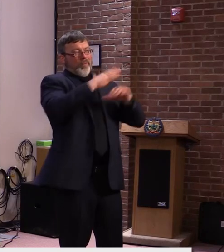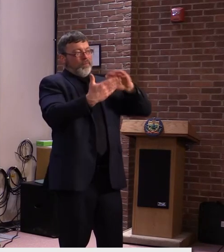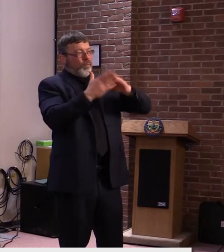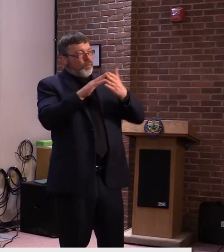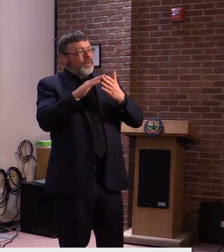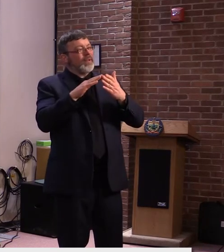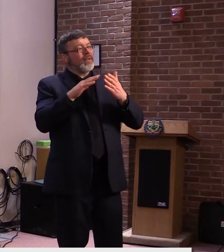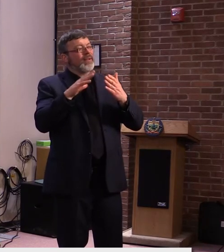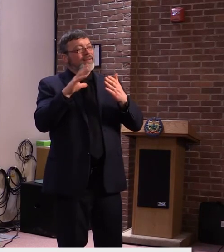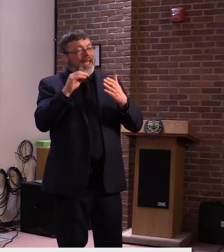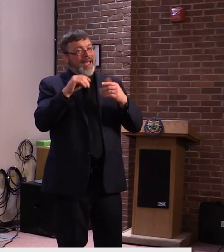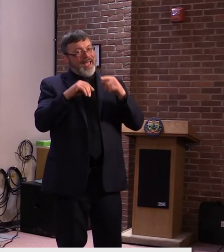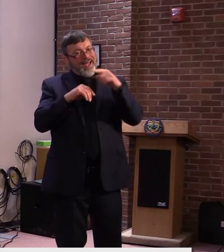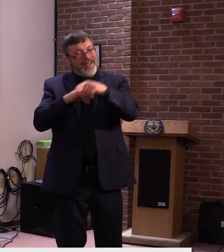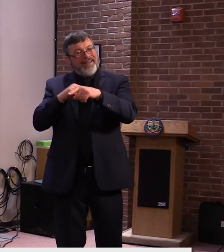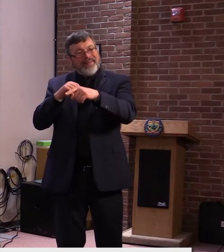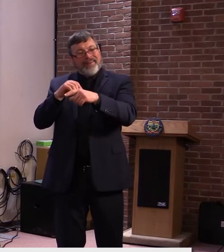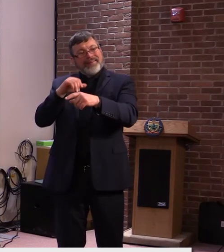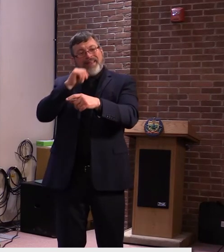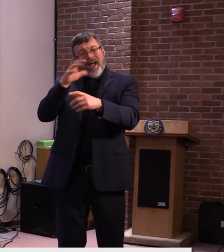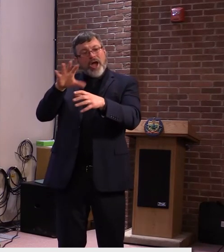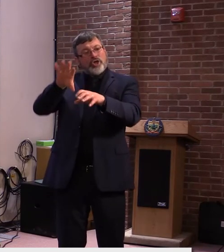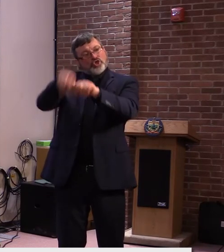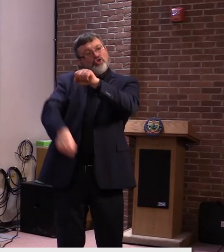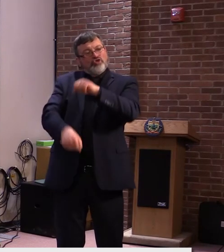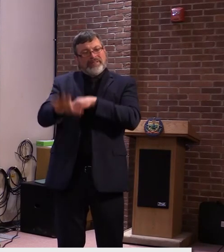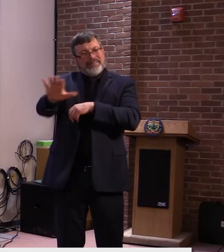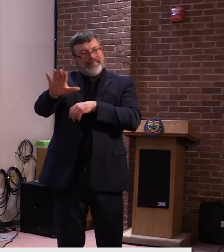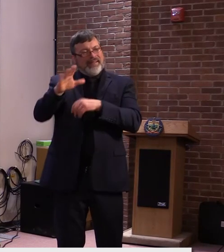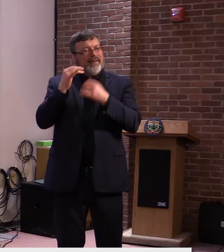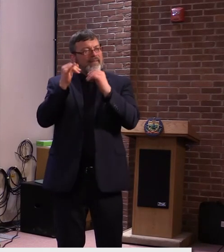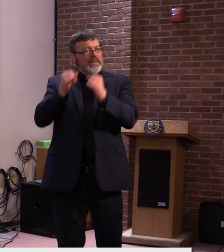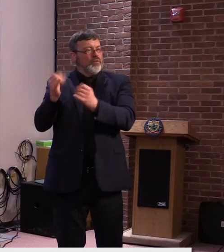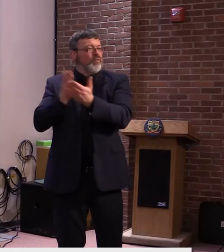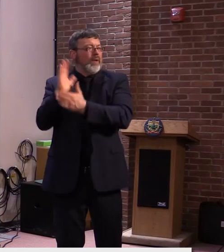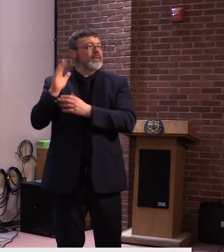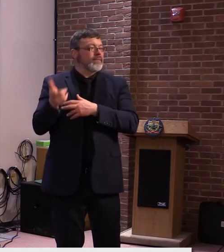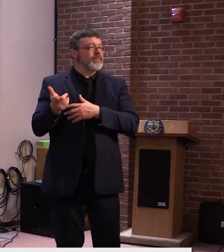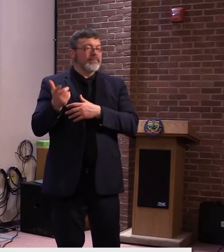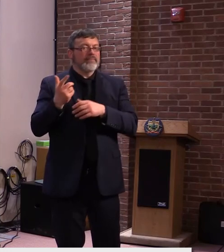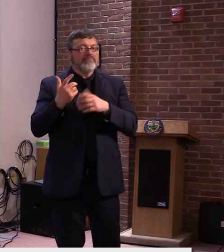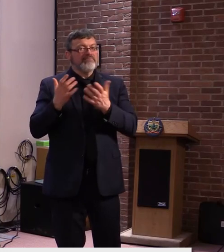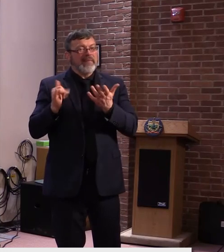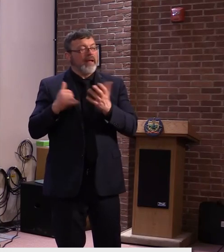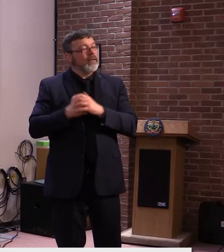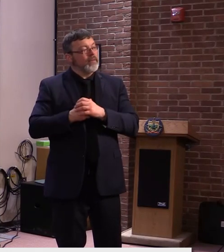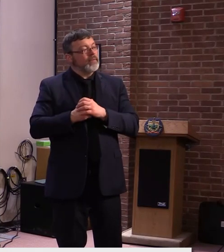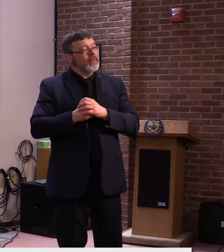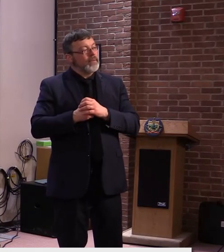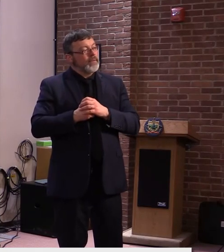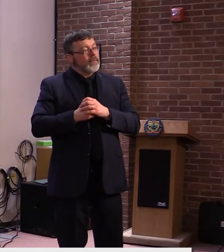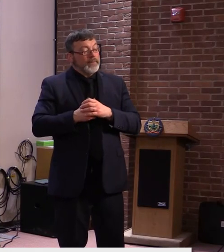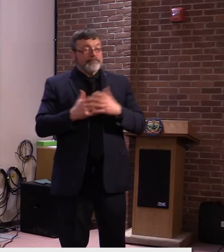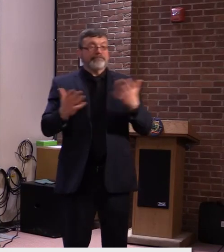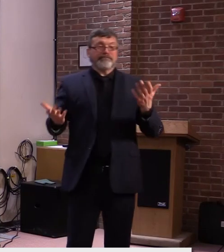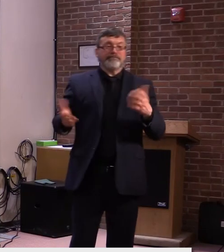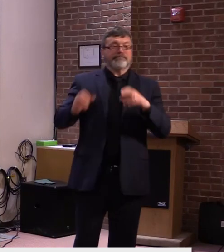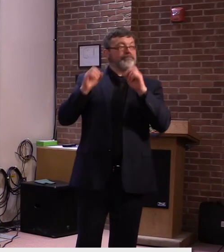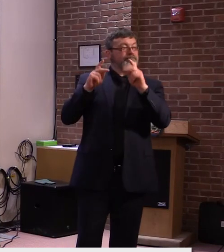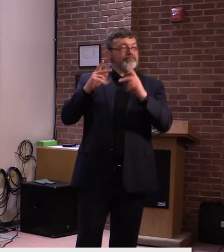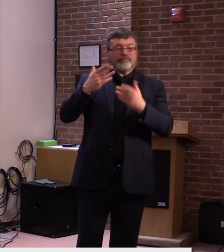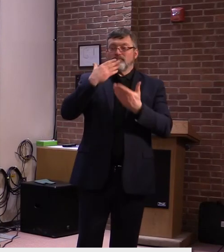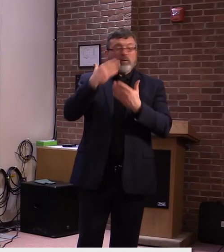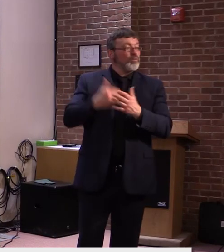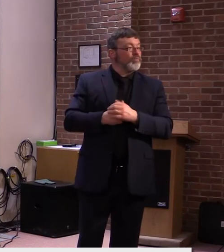of individuals and their need for treatment. Okay, thank you. And if I